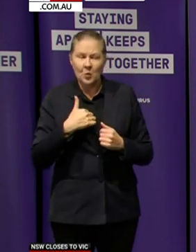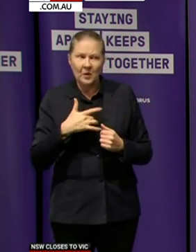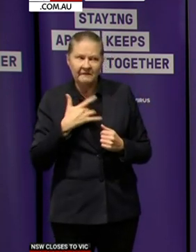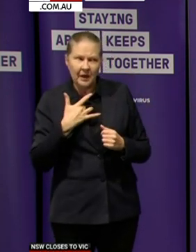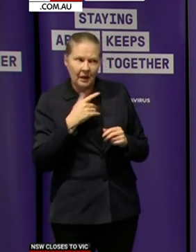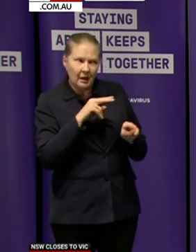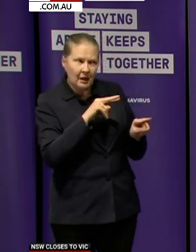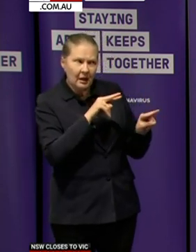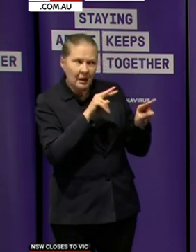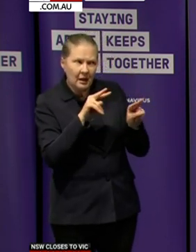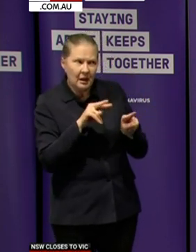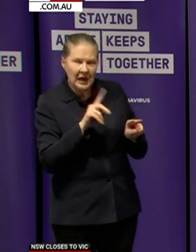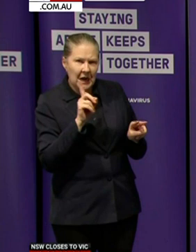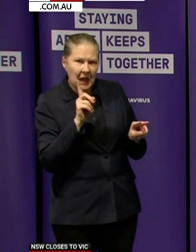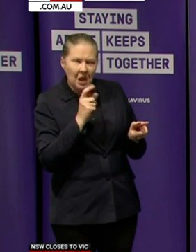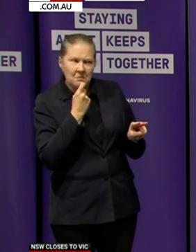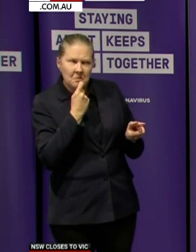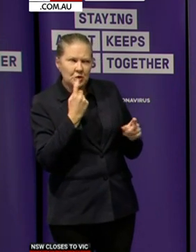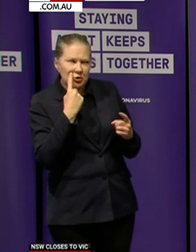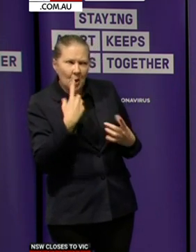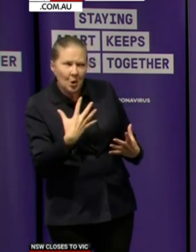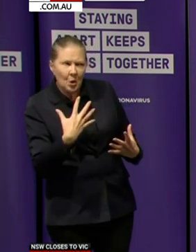really intense phase, which has been the story of